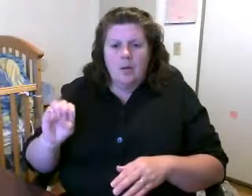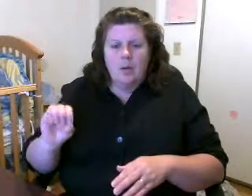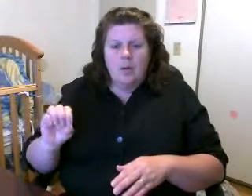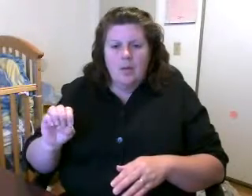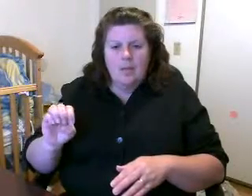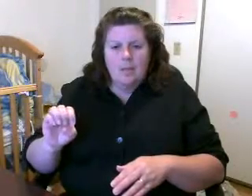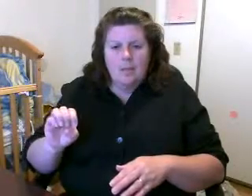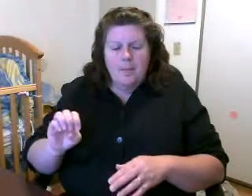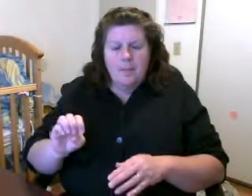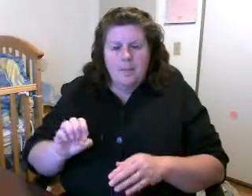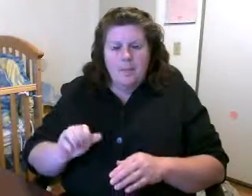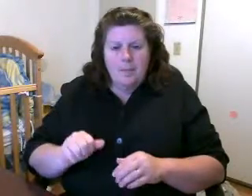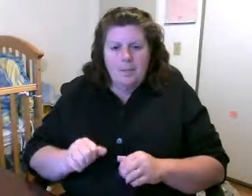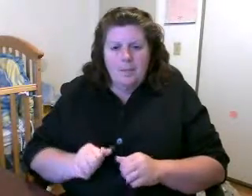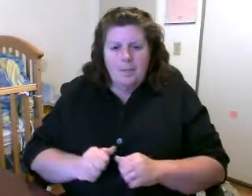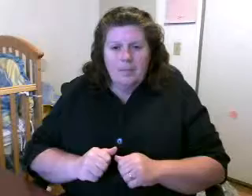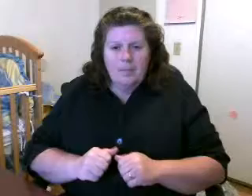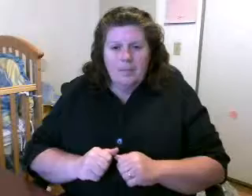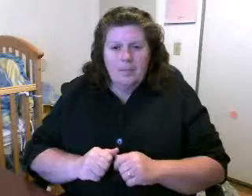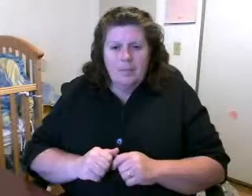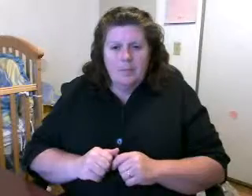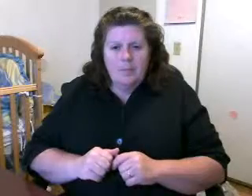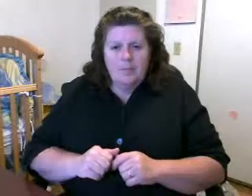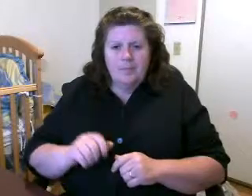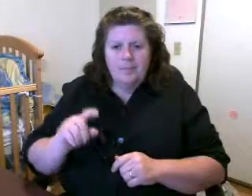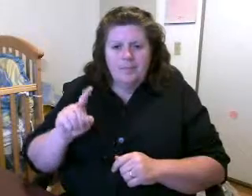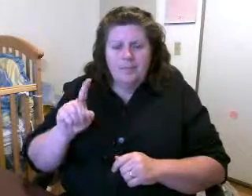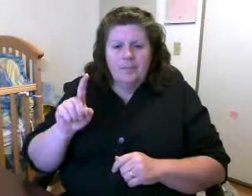So they're going to ask you questions based on knowledge of